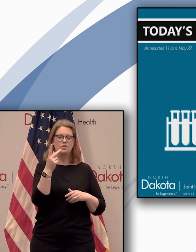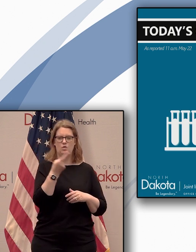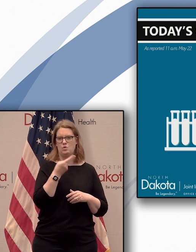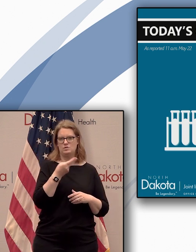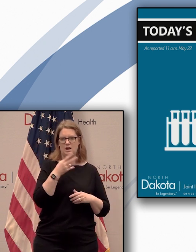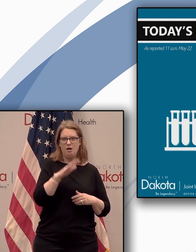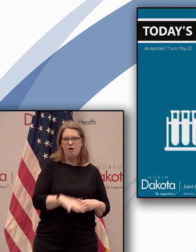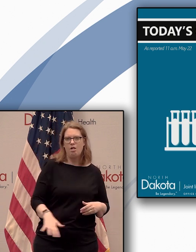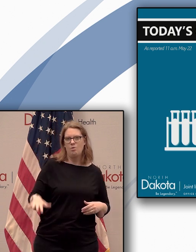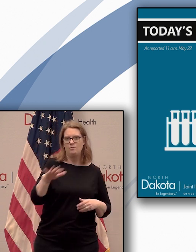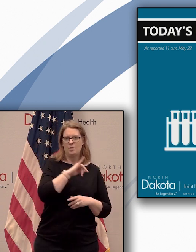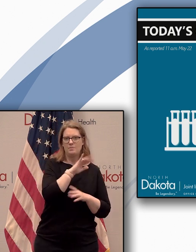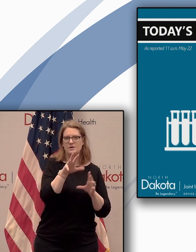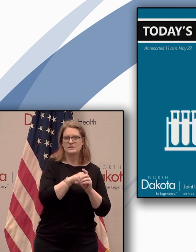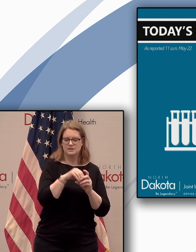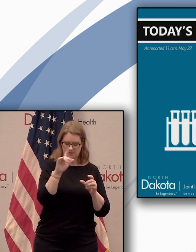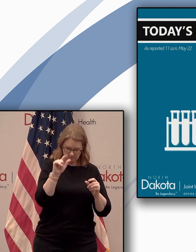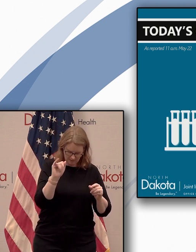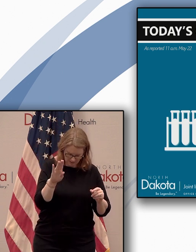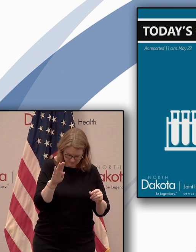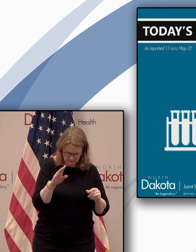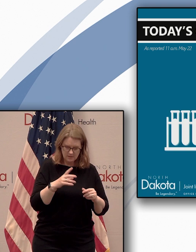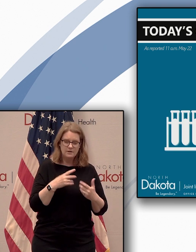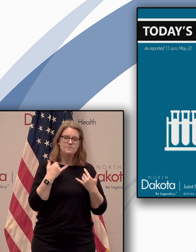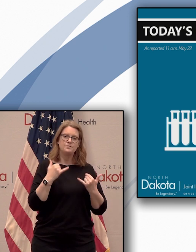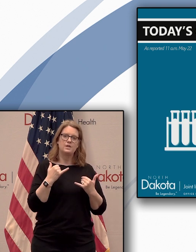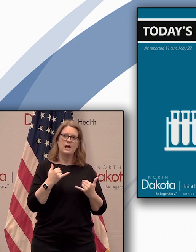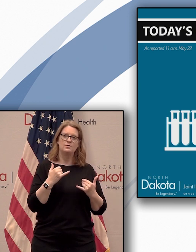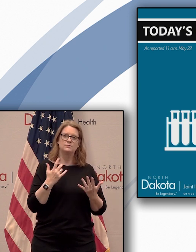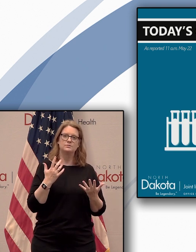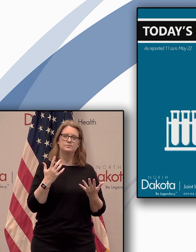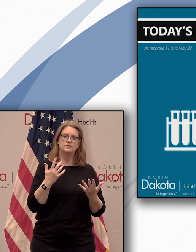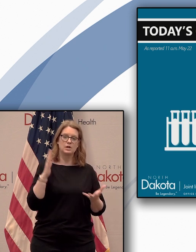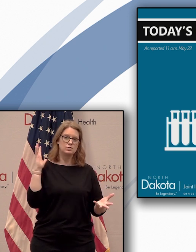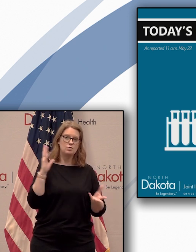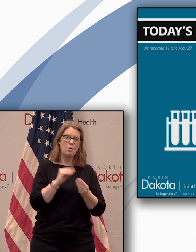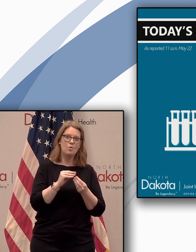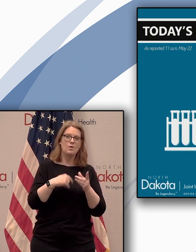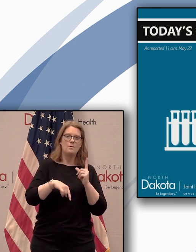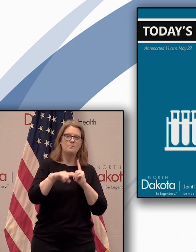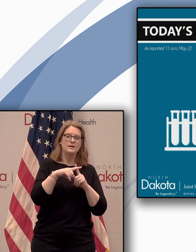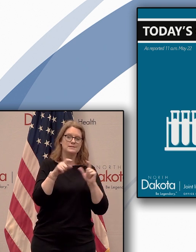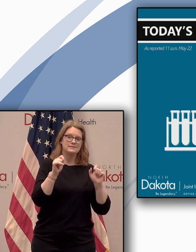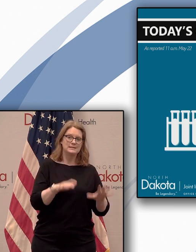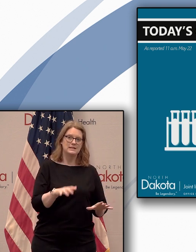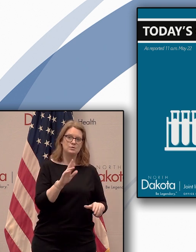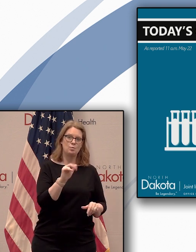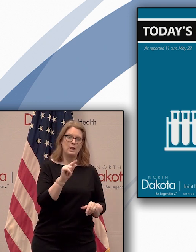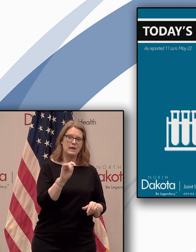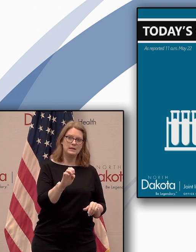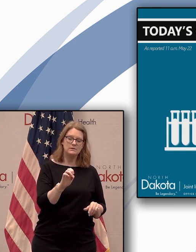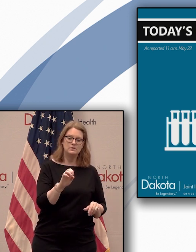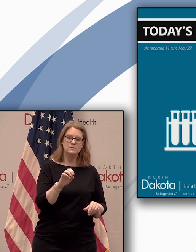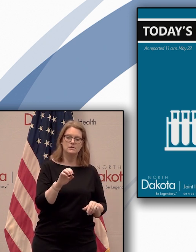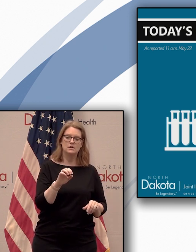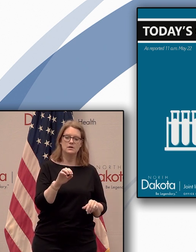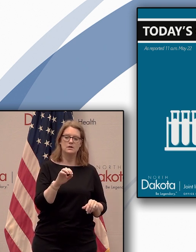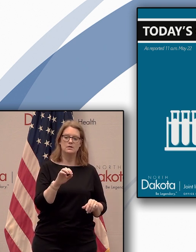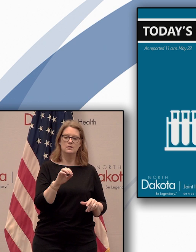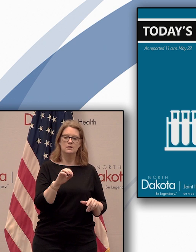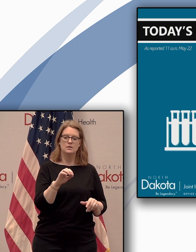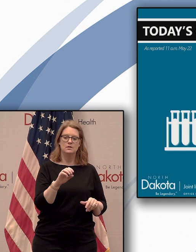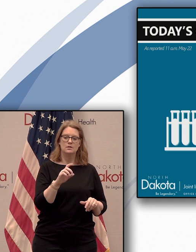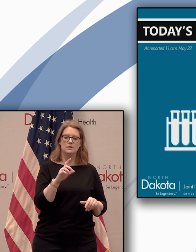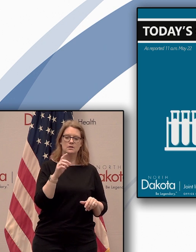different participating laboratories. This brings the total positive test rate that we're reporting today, but